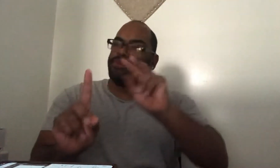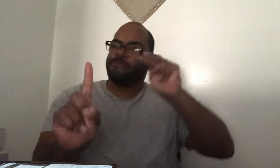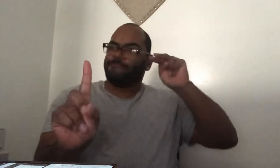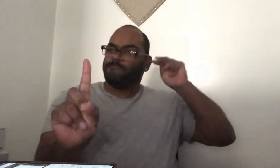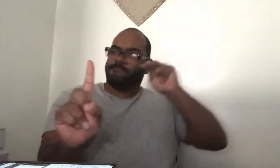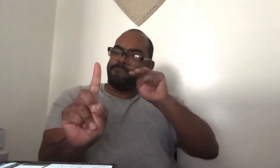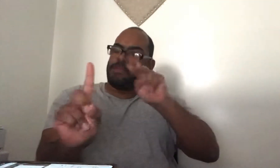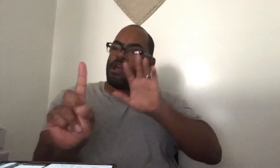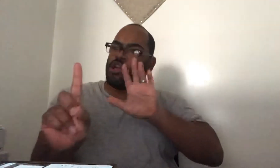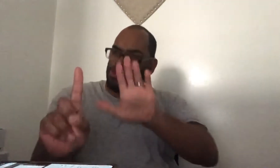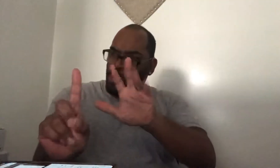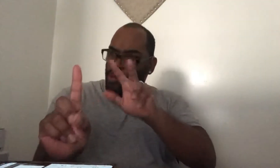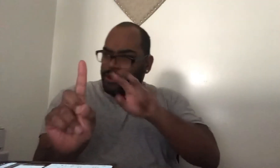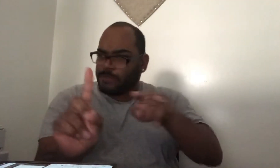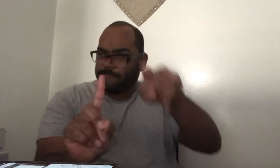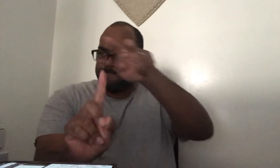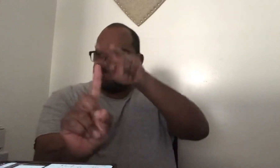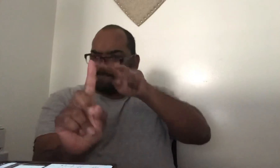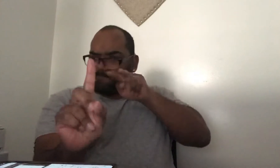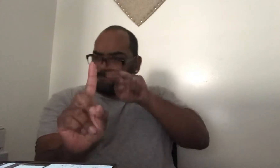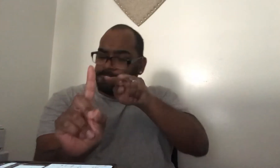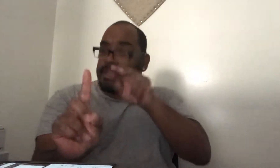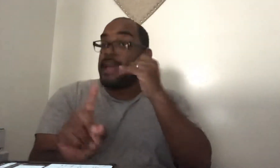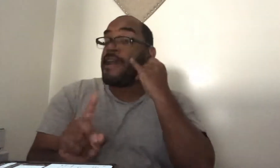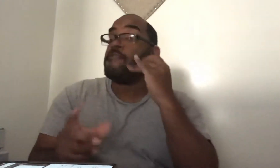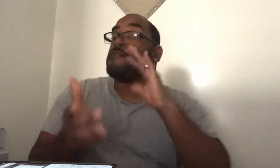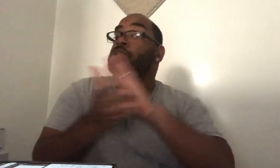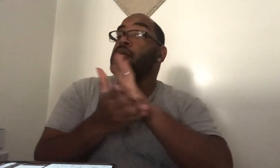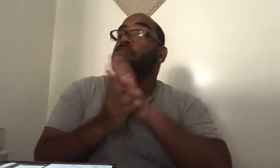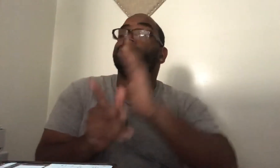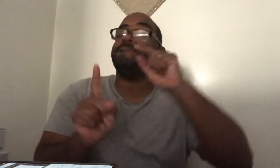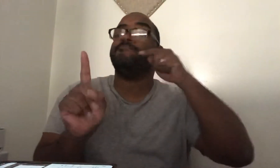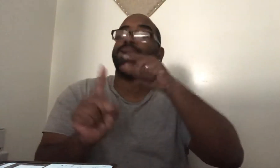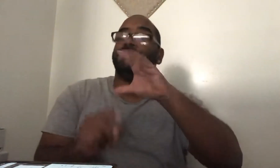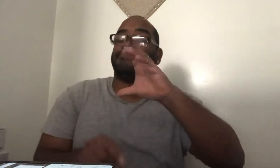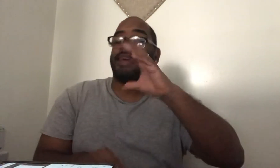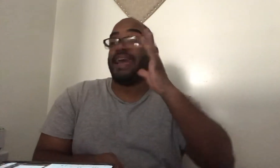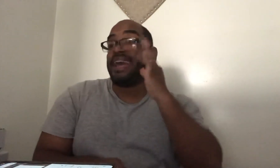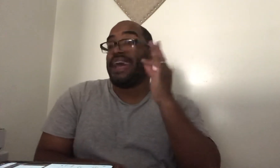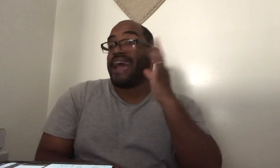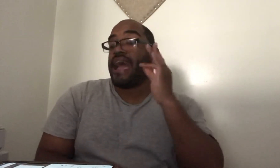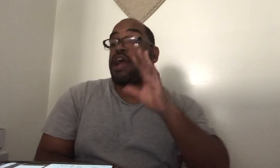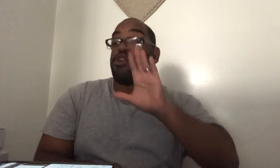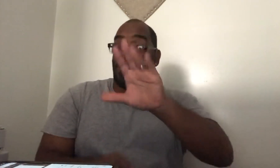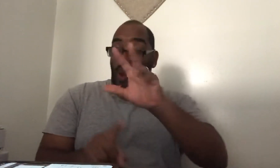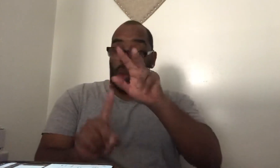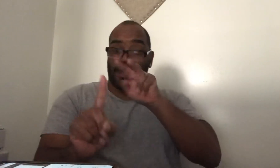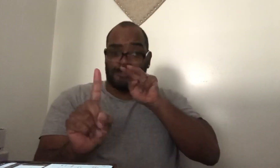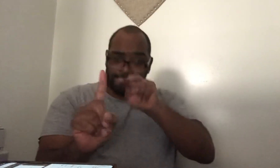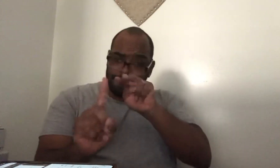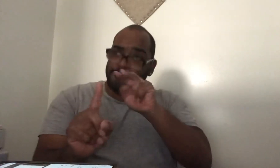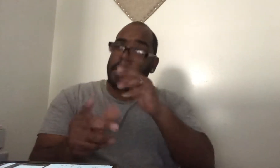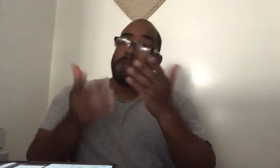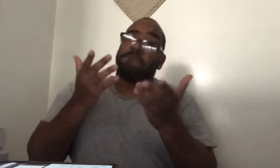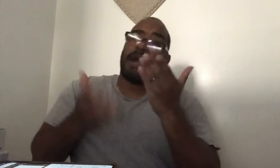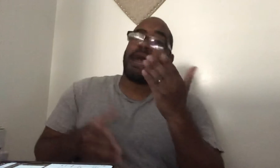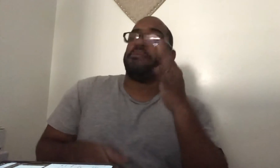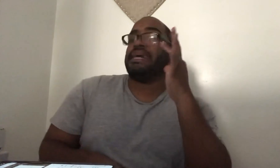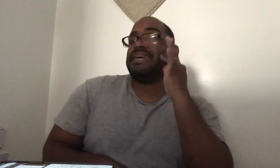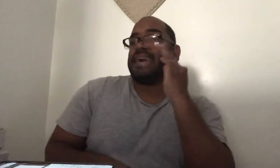perspective. So if your paper is about cats, your perspective on cats might be that cats are better pets than dogs, or cats